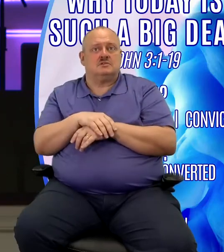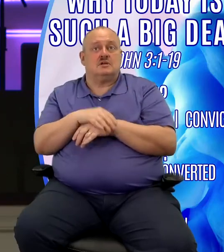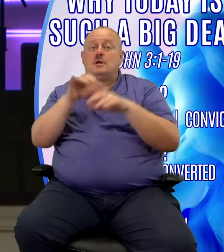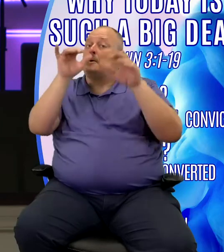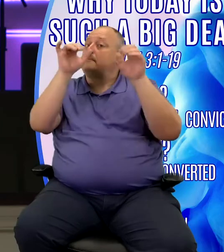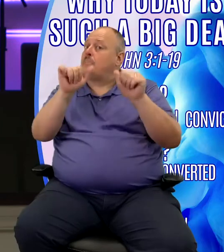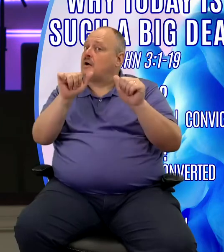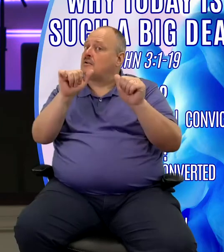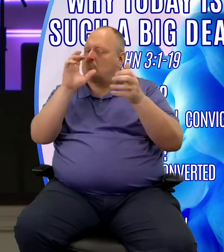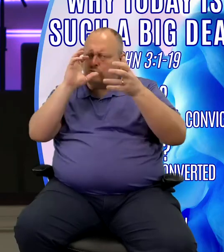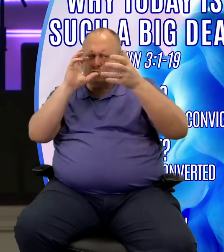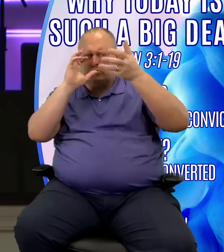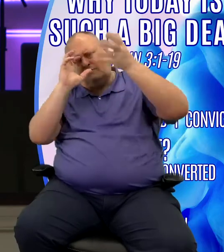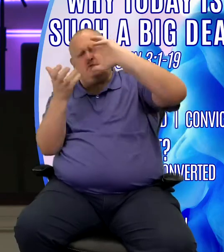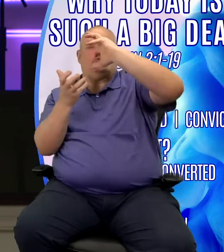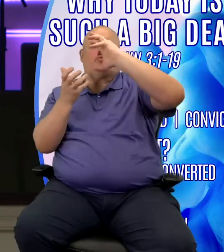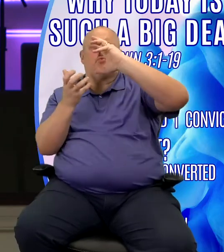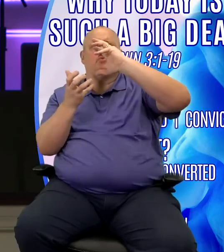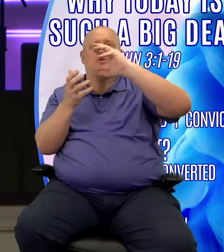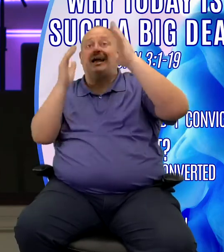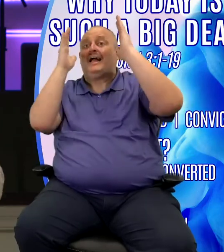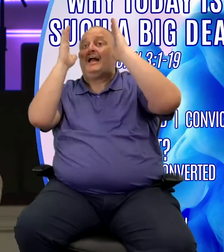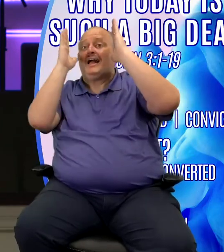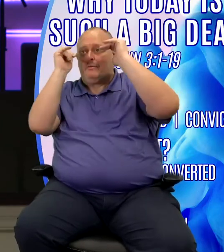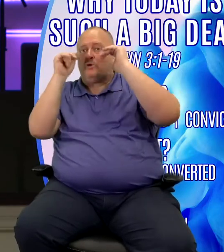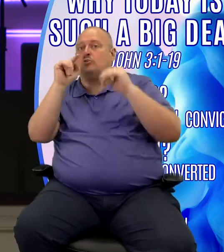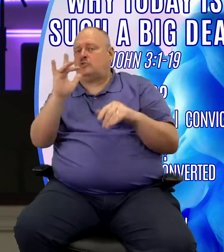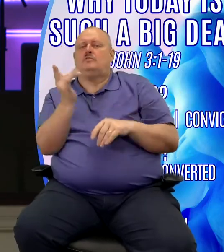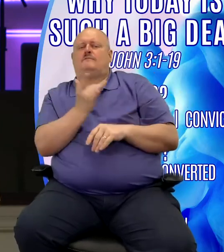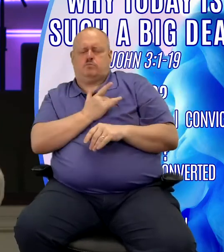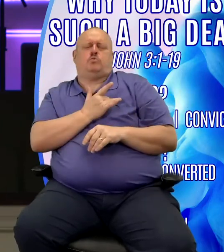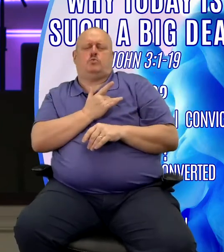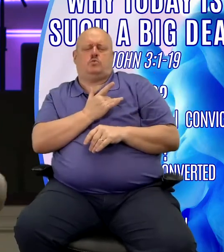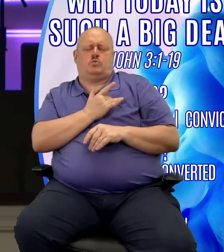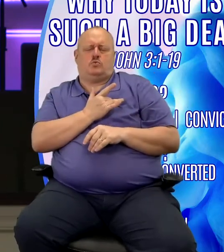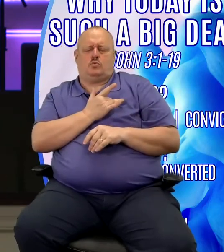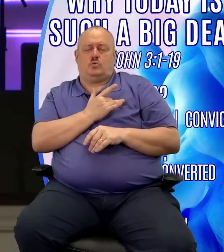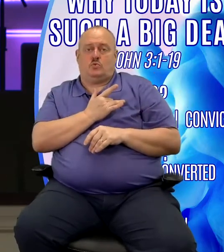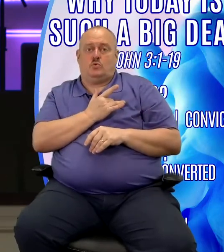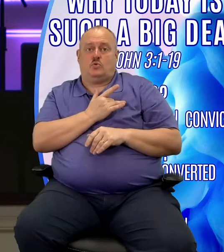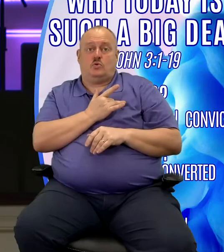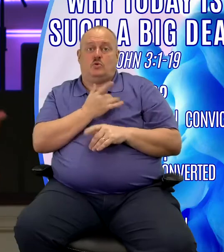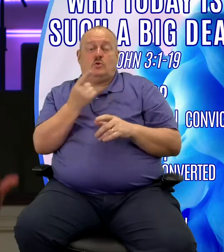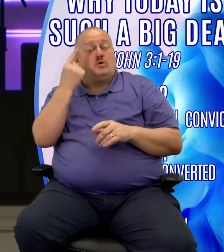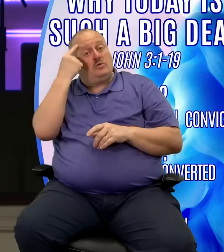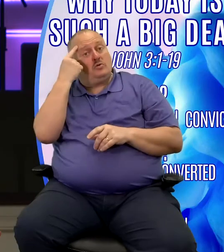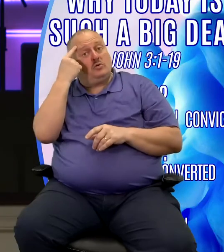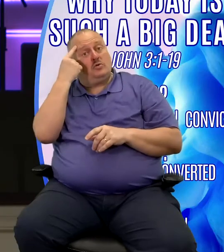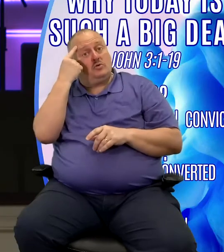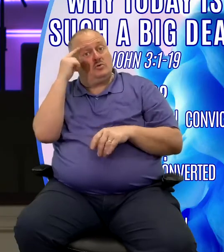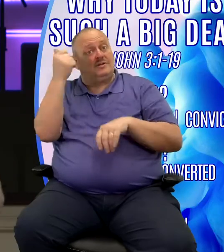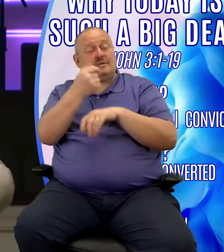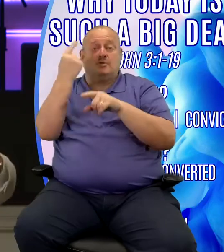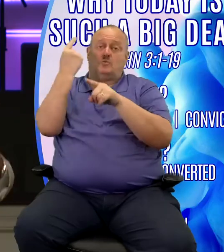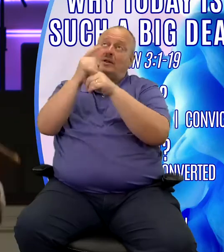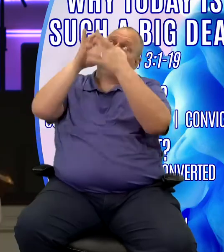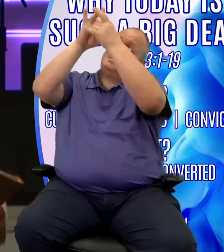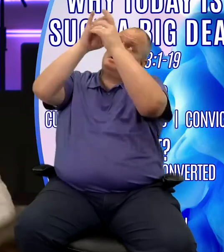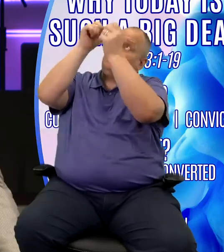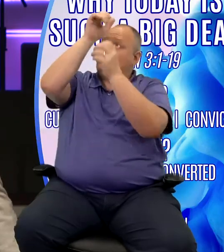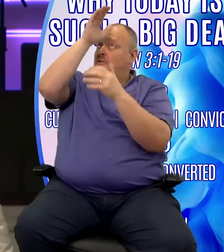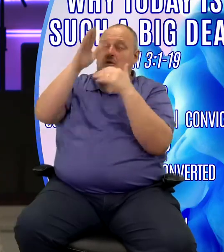possibility that you're confused. I'm hopeful that you're convicted, that whatever you thought established a right relationship with God, or whatever